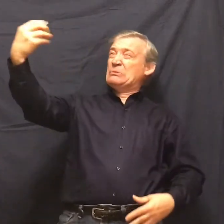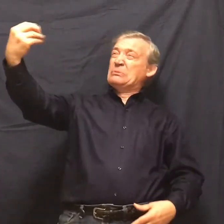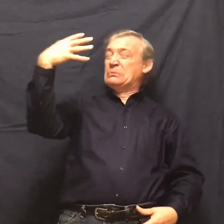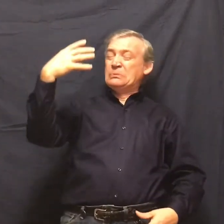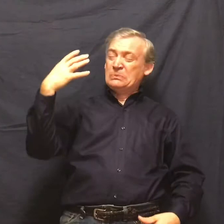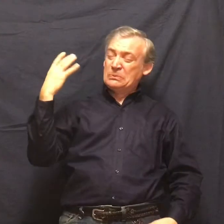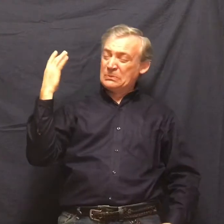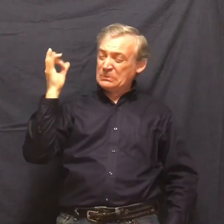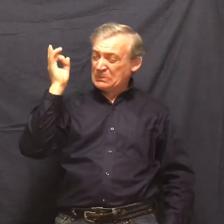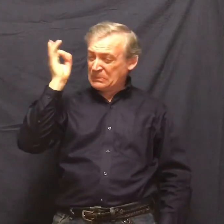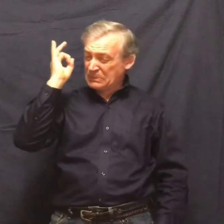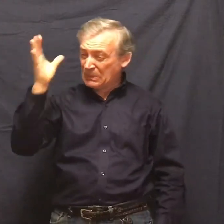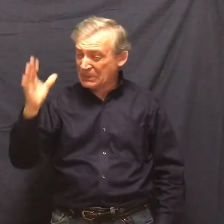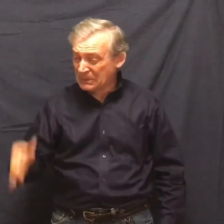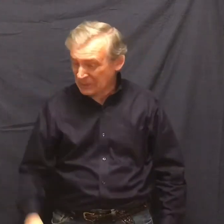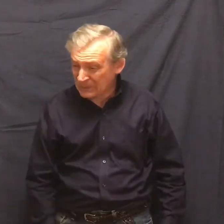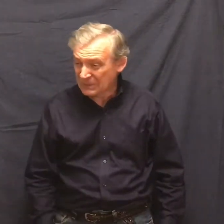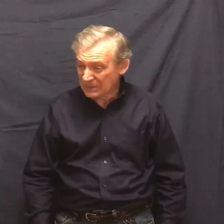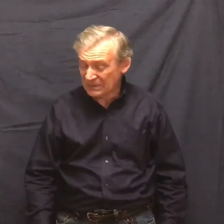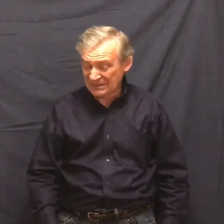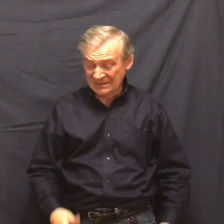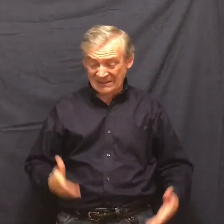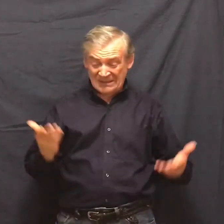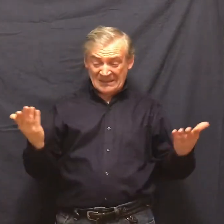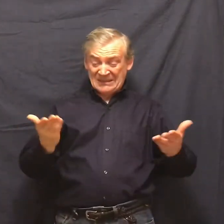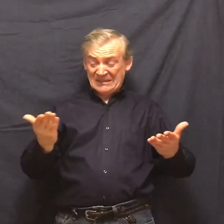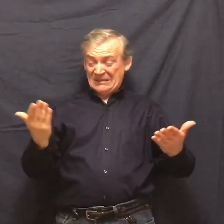"Can't hardly see nothing in here. You the new guys?"